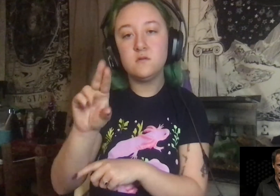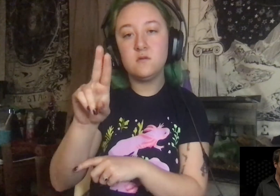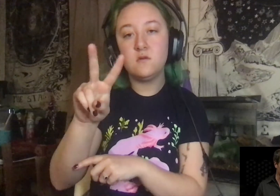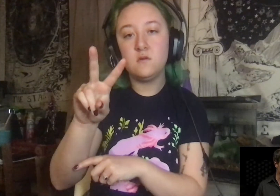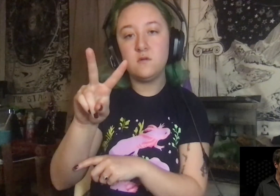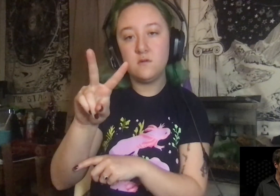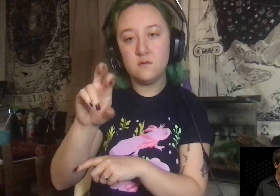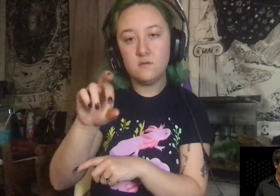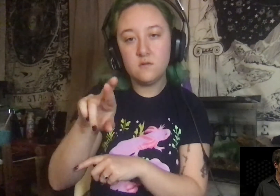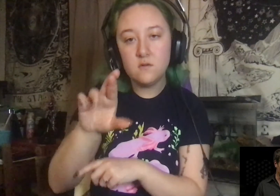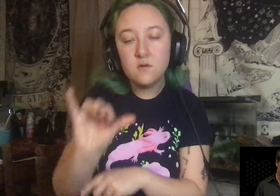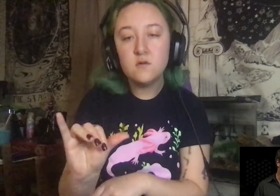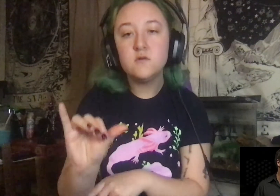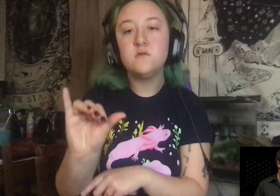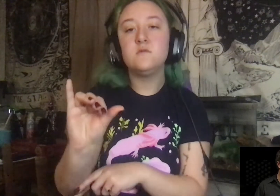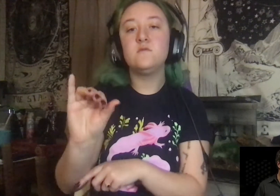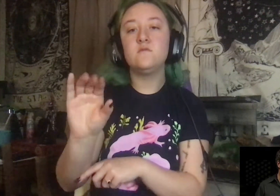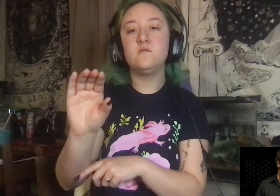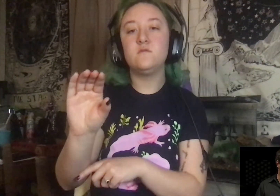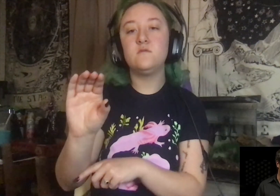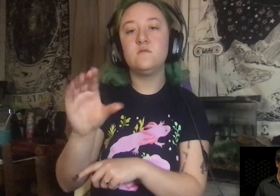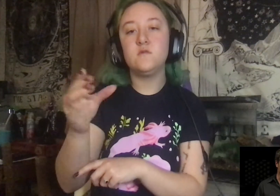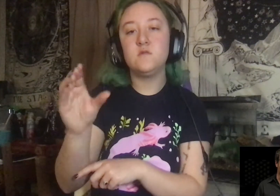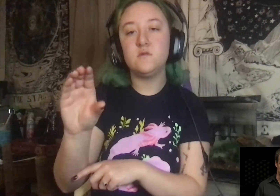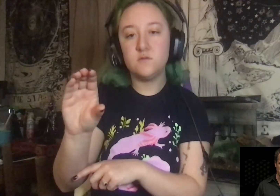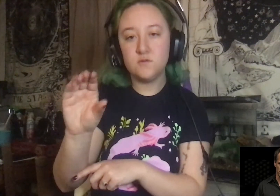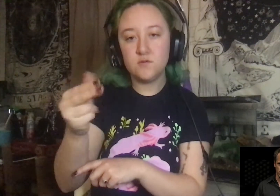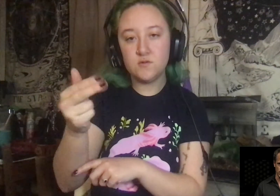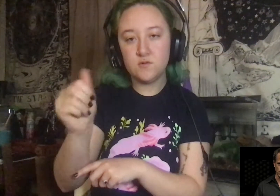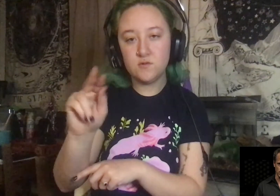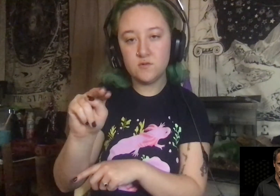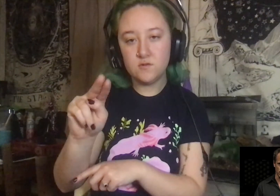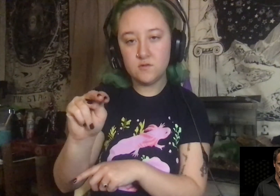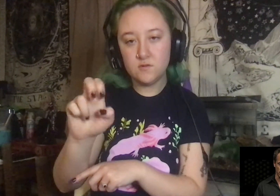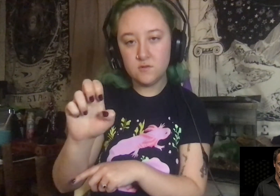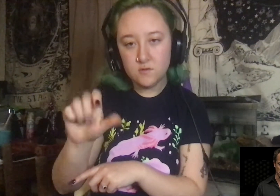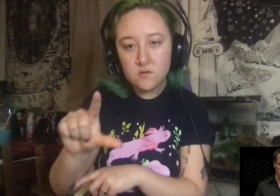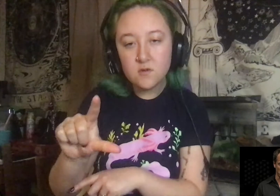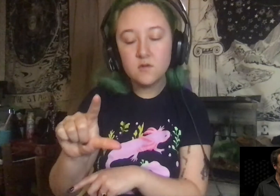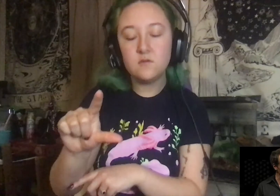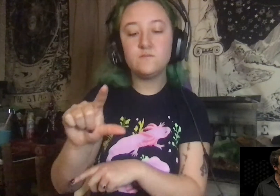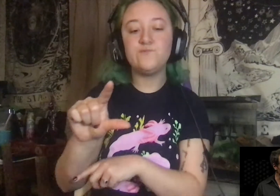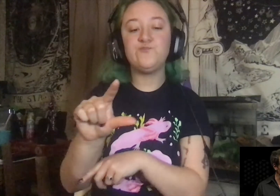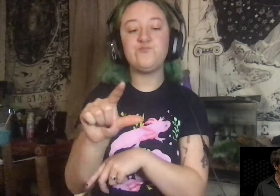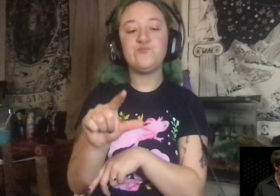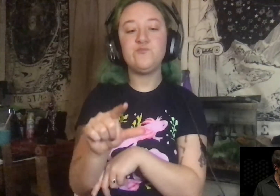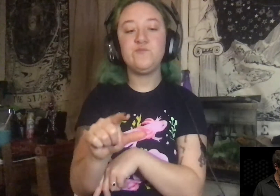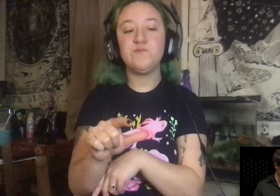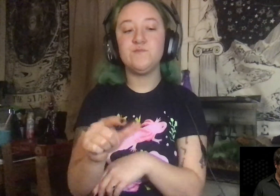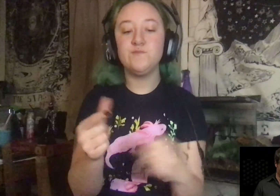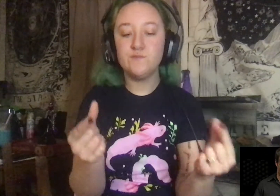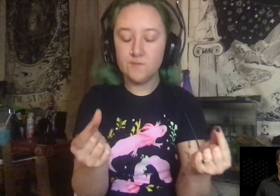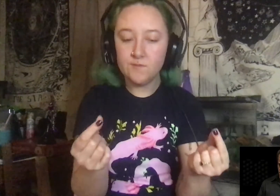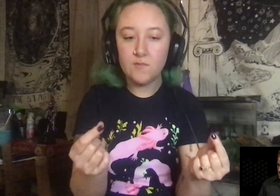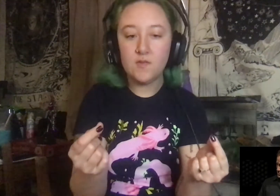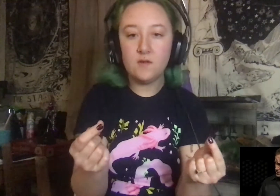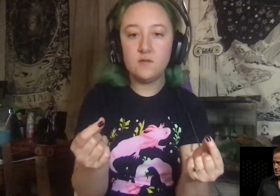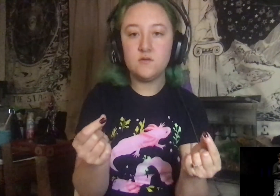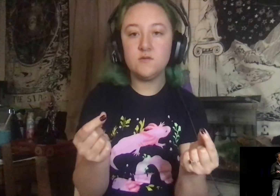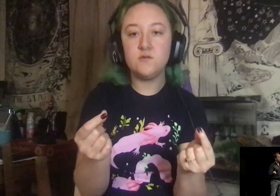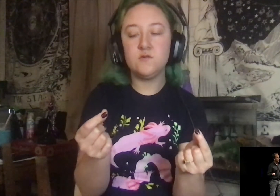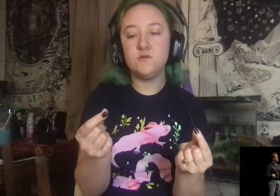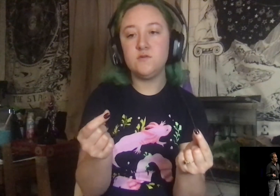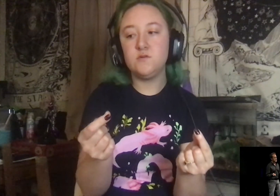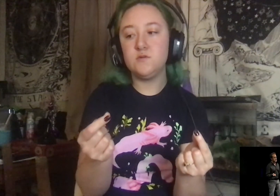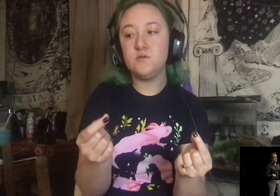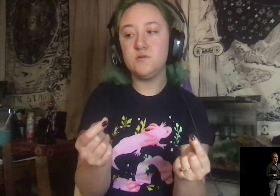portray accurately whatever it is we do, and we certainly want to do it with a lot of respect for the animals. So